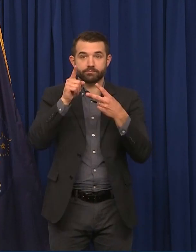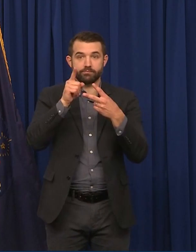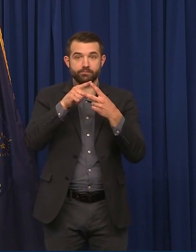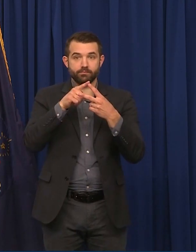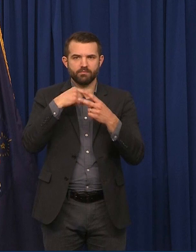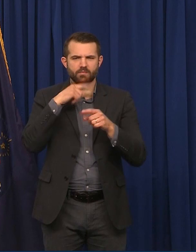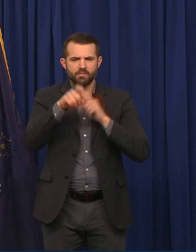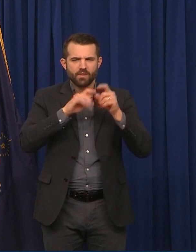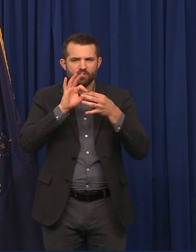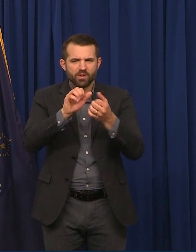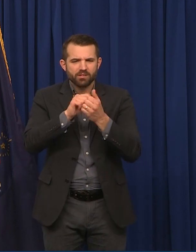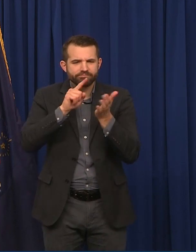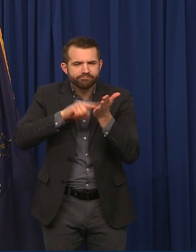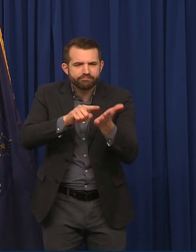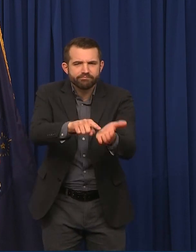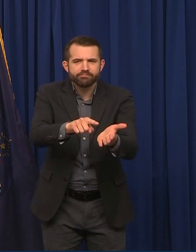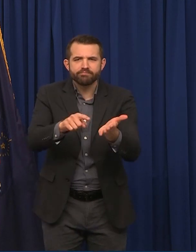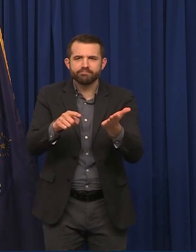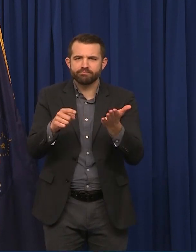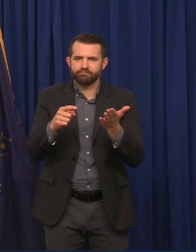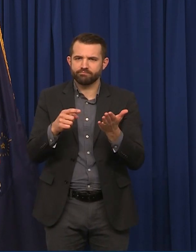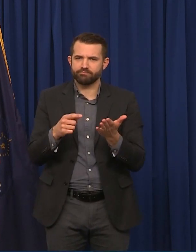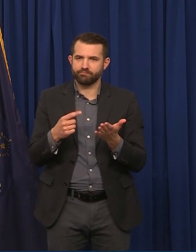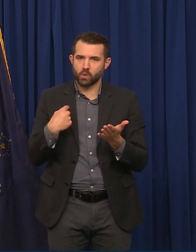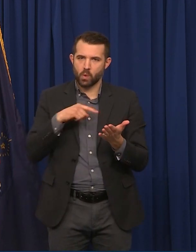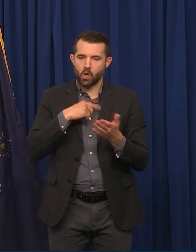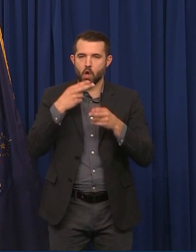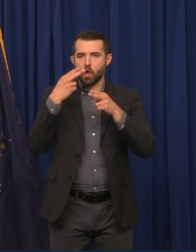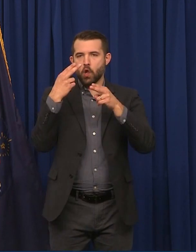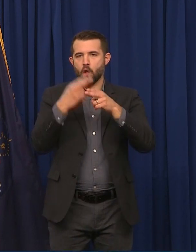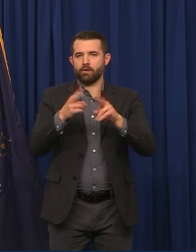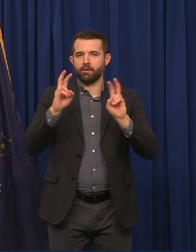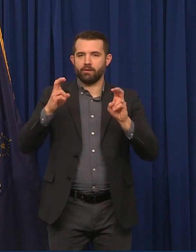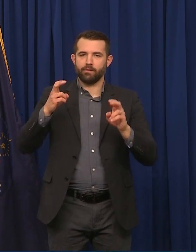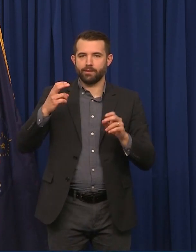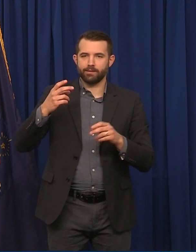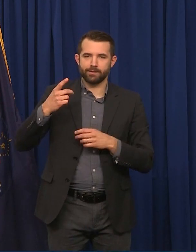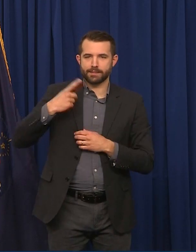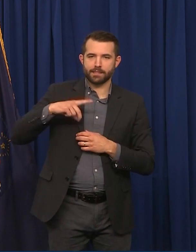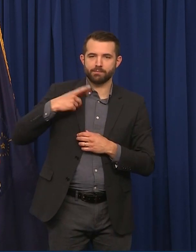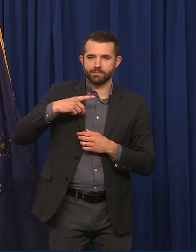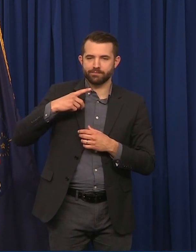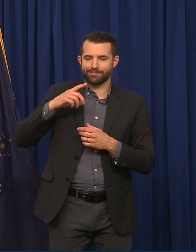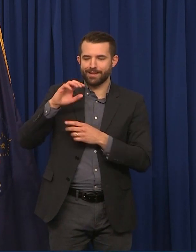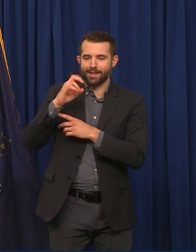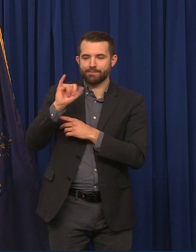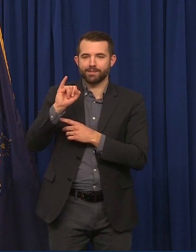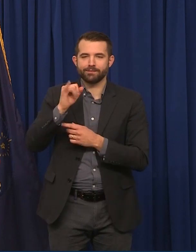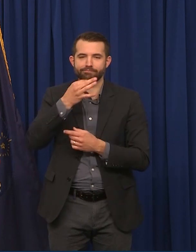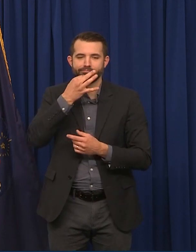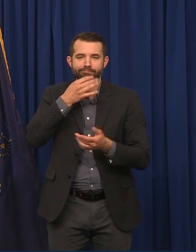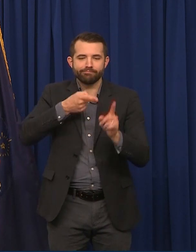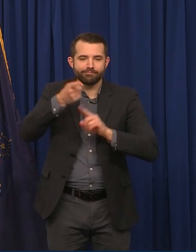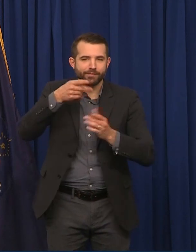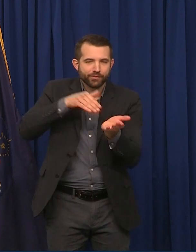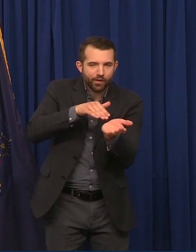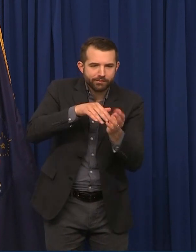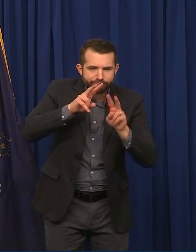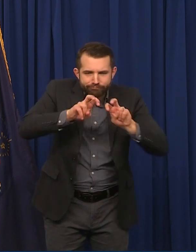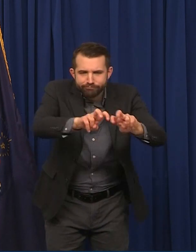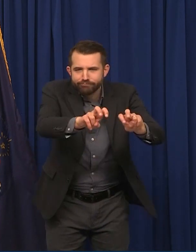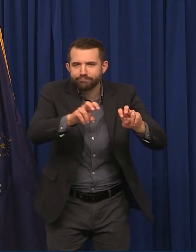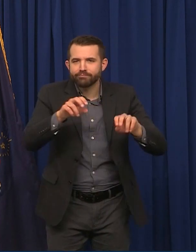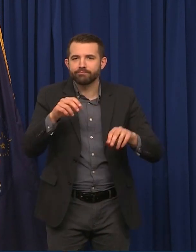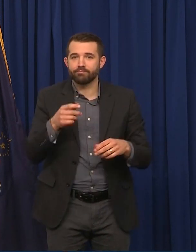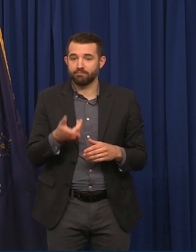disease detectives. They're private investigators, but they work in public health. What they do is touch base with every single one of